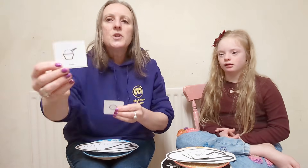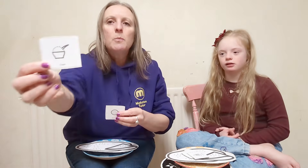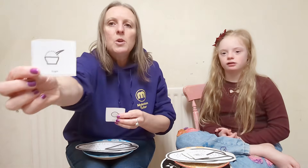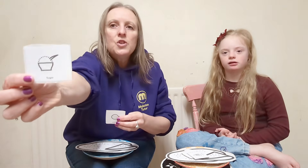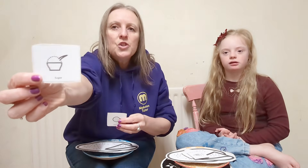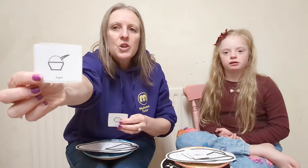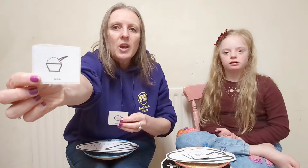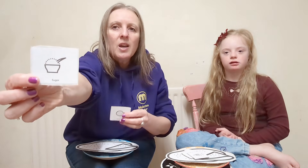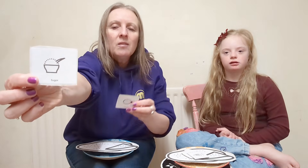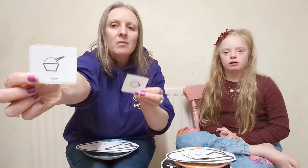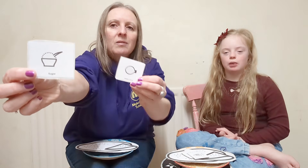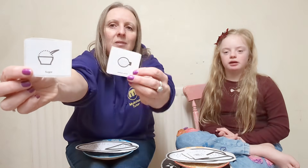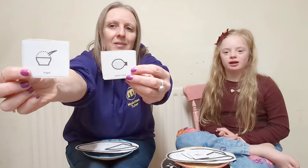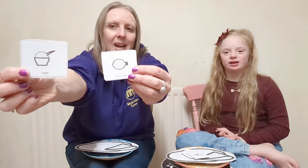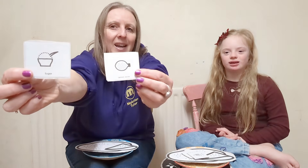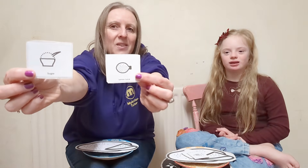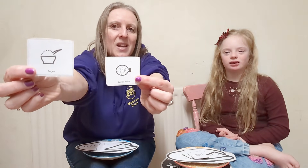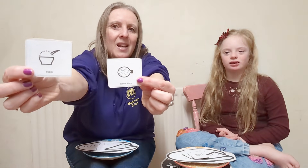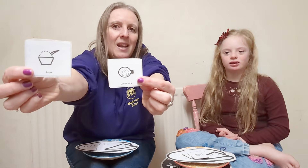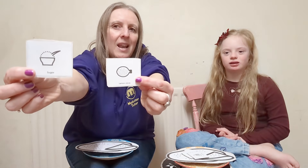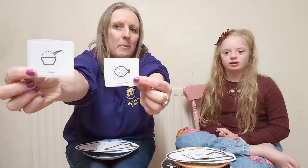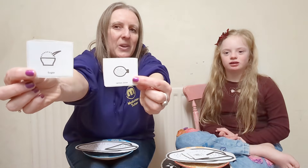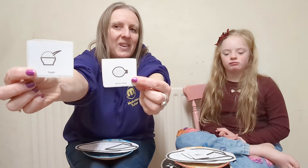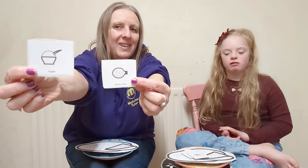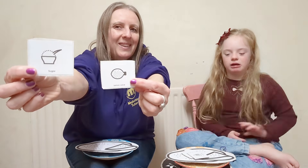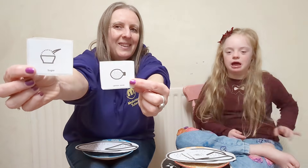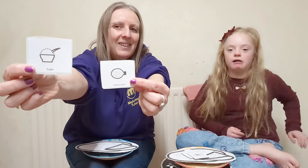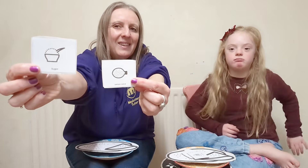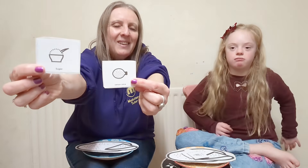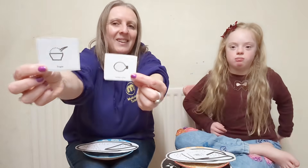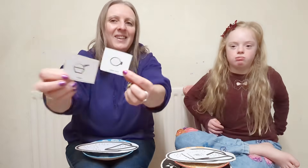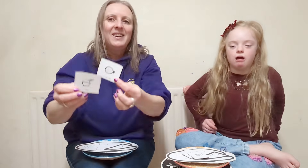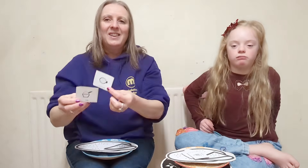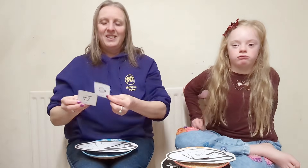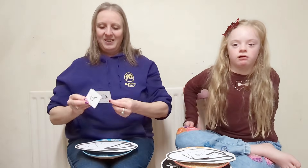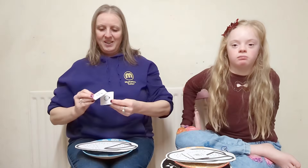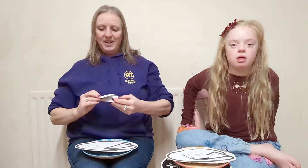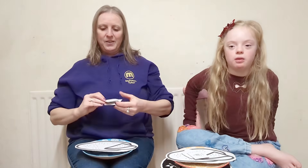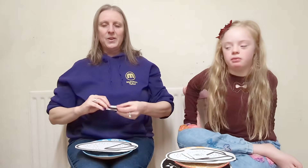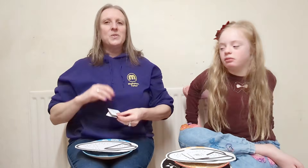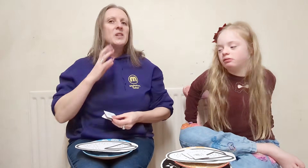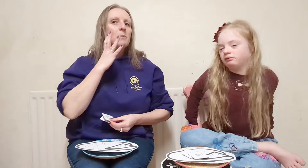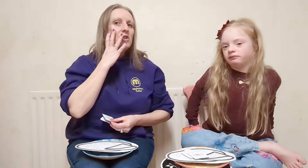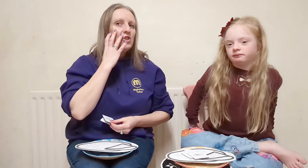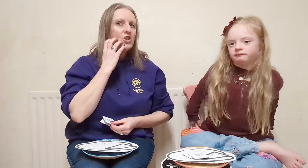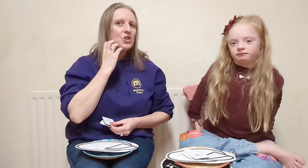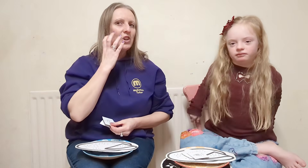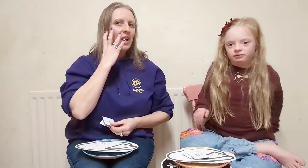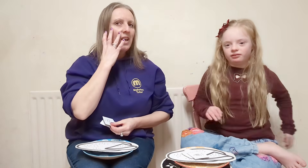some sugar Yummy. and lemon. Yeah, so some sugar.